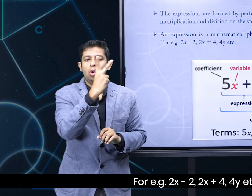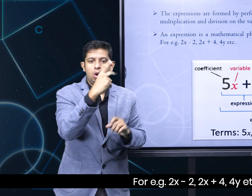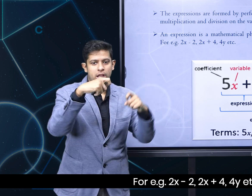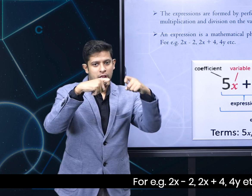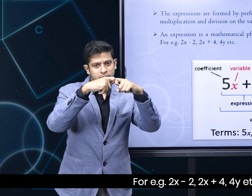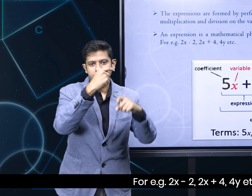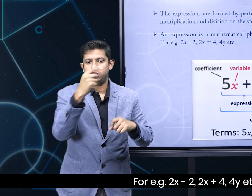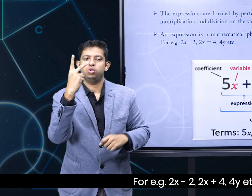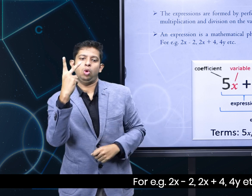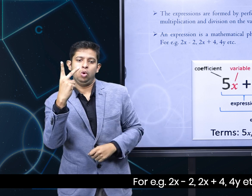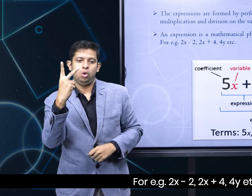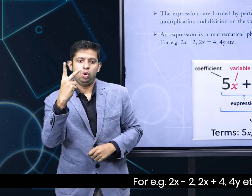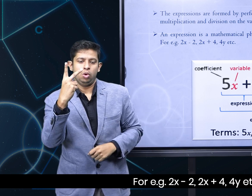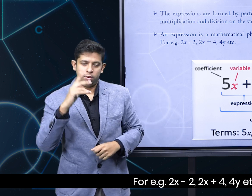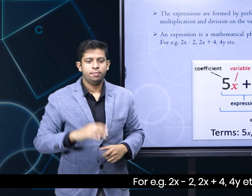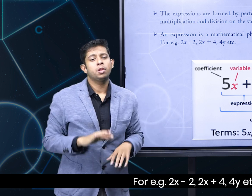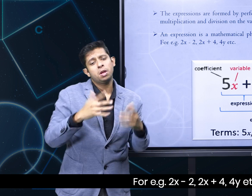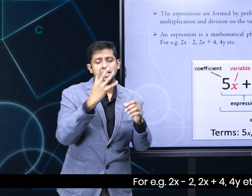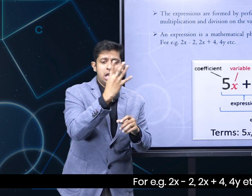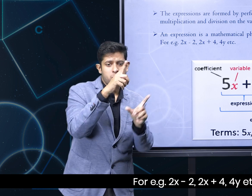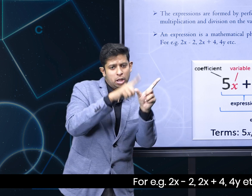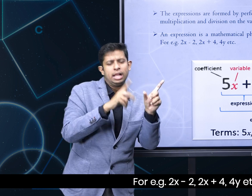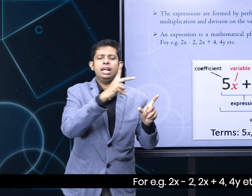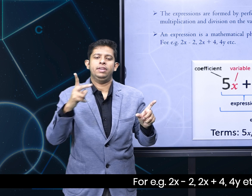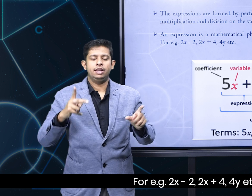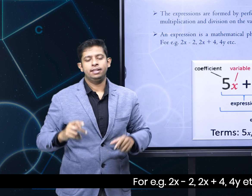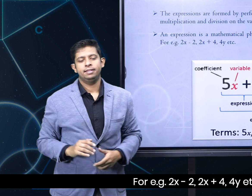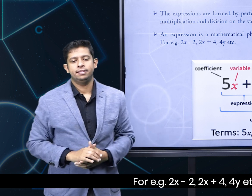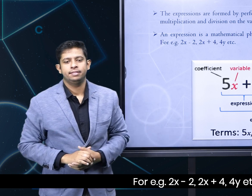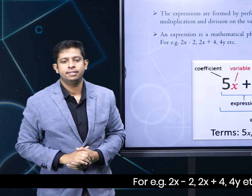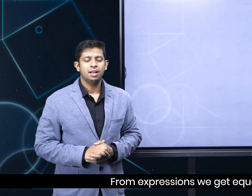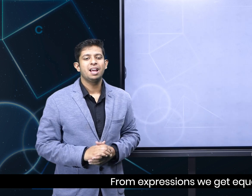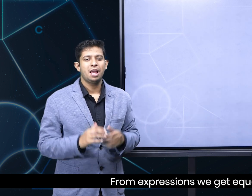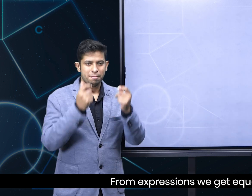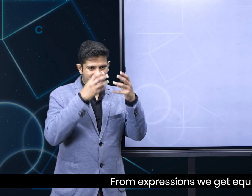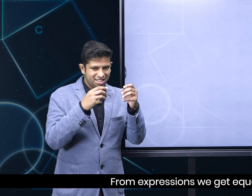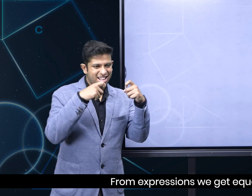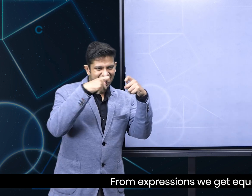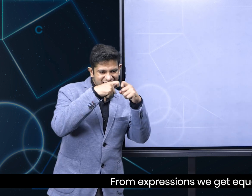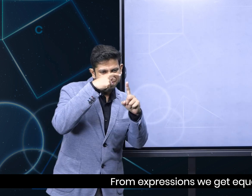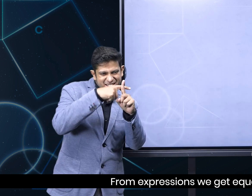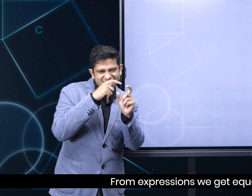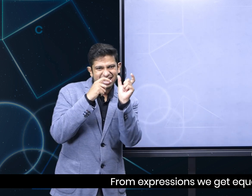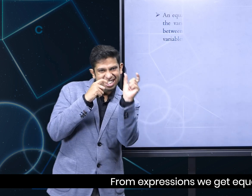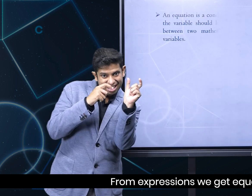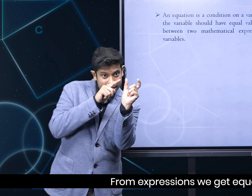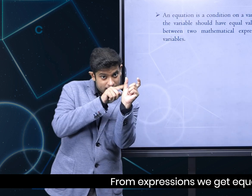example, 2x minus 2, 2x plus 4, 4y, etc. From expressions, we get